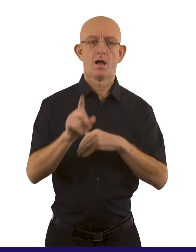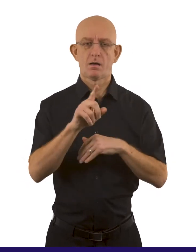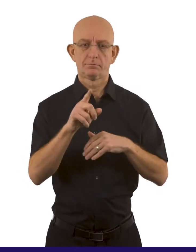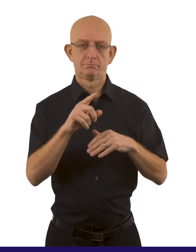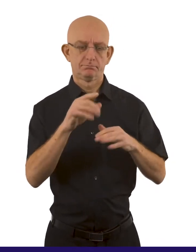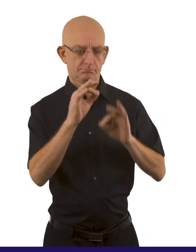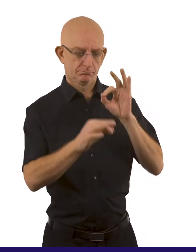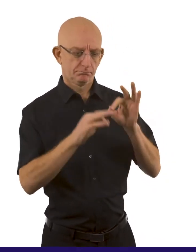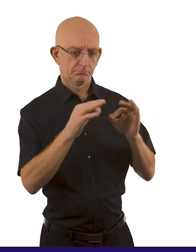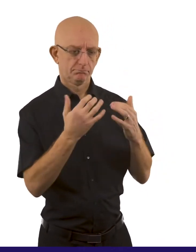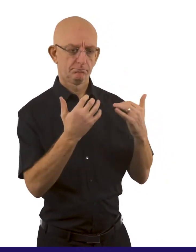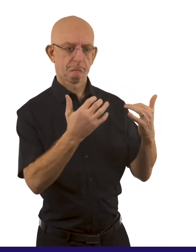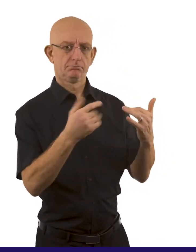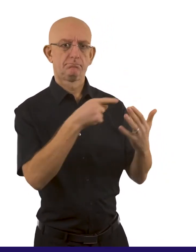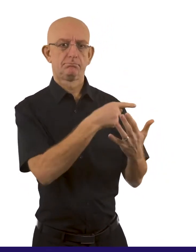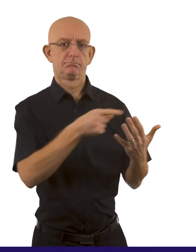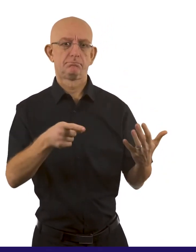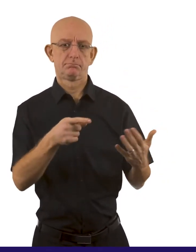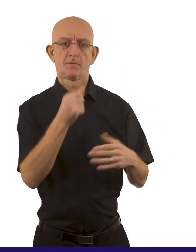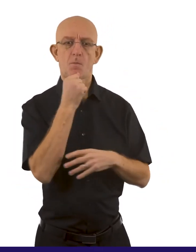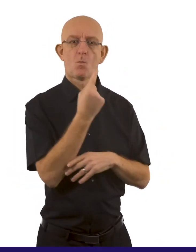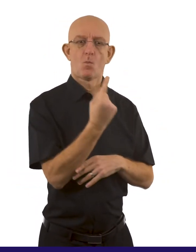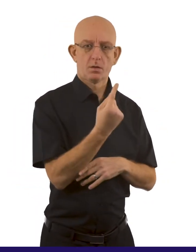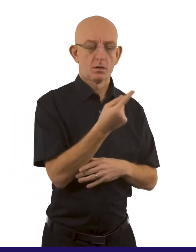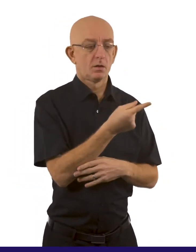Beginning of Audience 1. Disabled People.